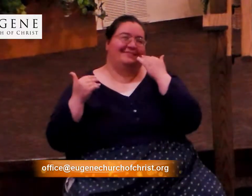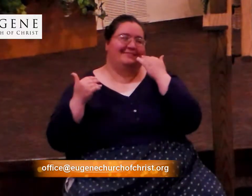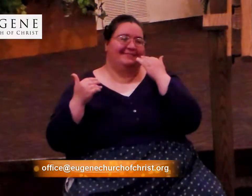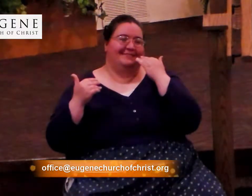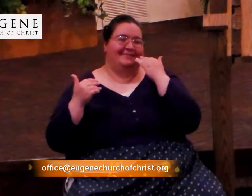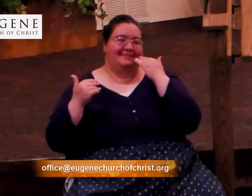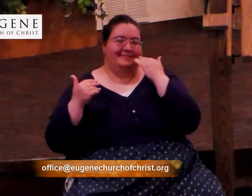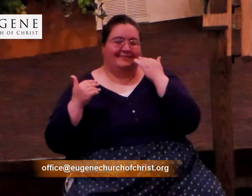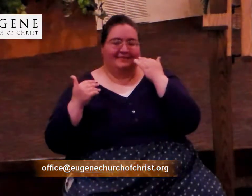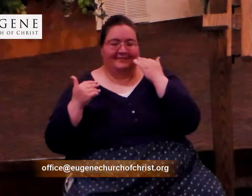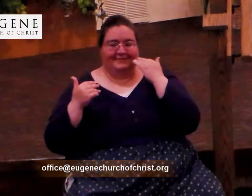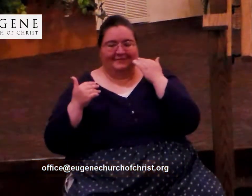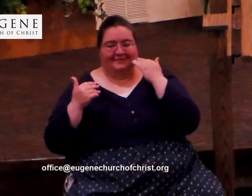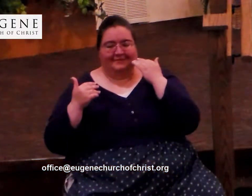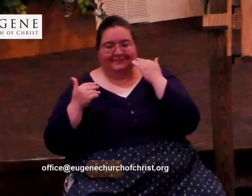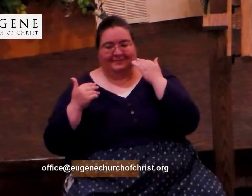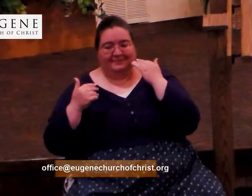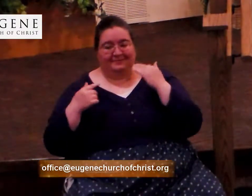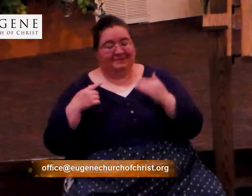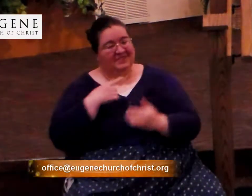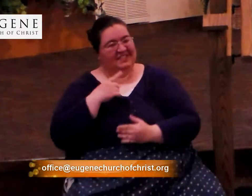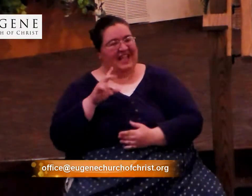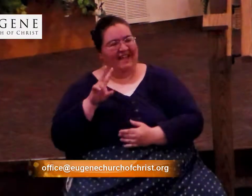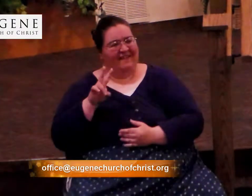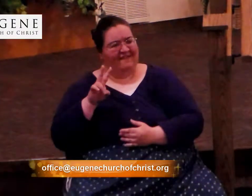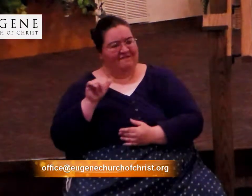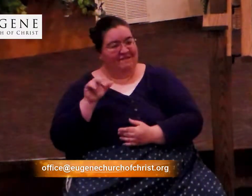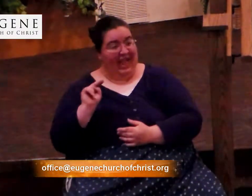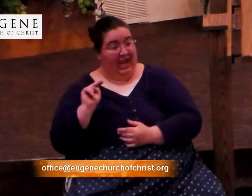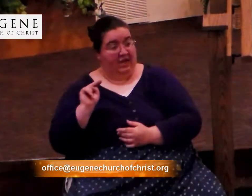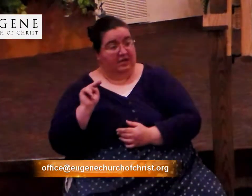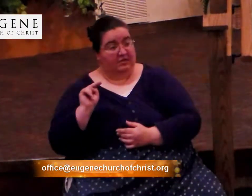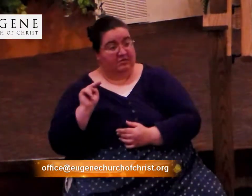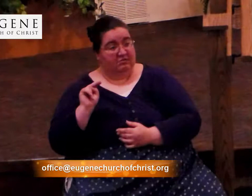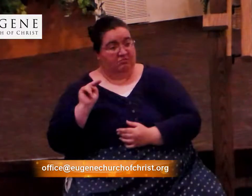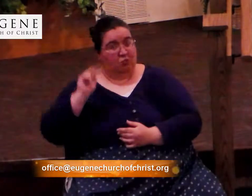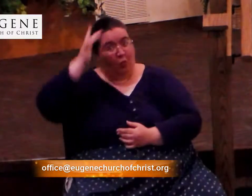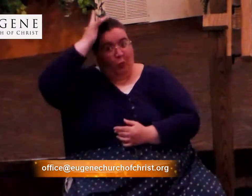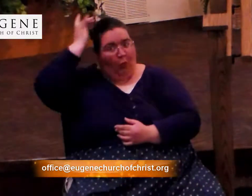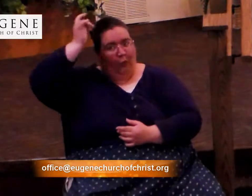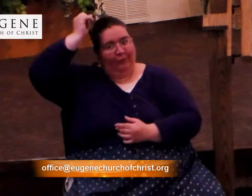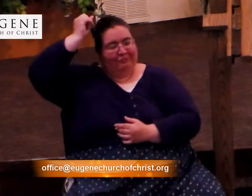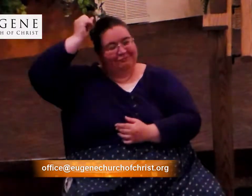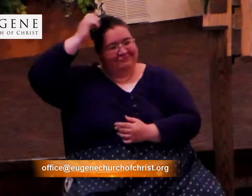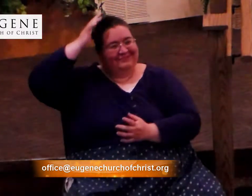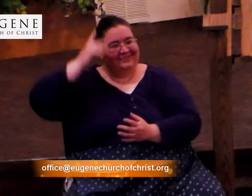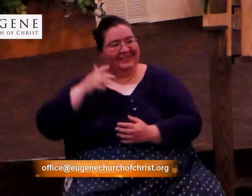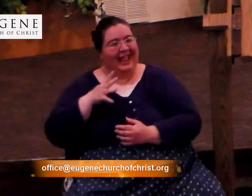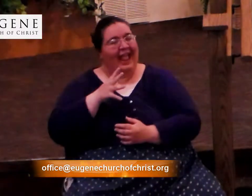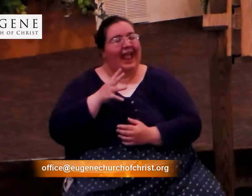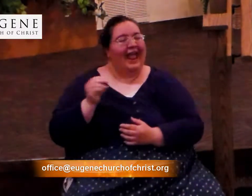Great view of Van's bald head right there. This is Van and Jesse at graduation, I think yesterday, maybe Friday.